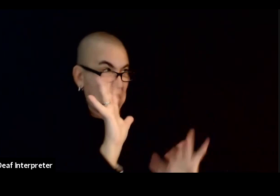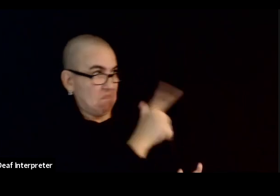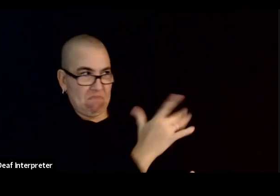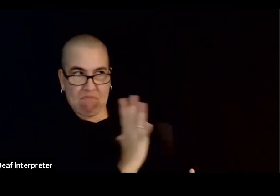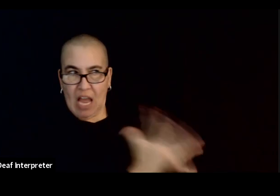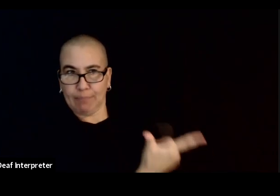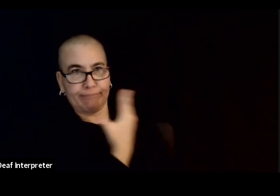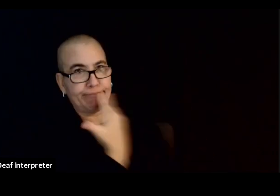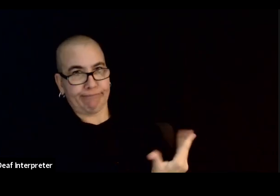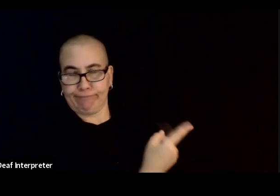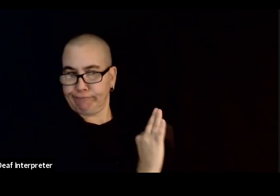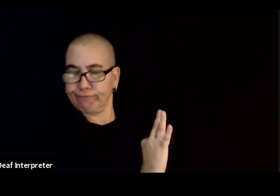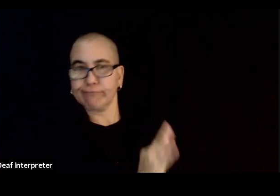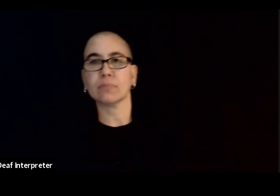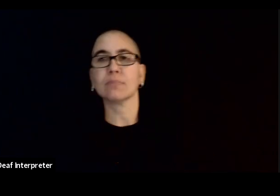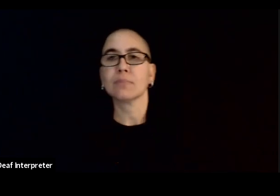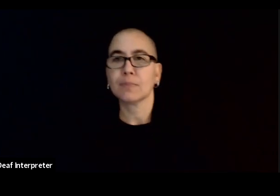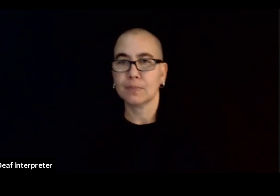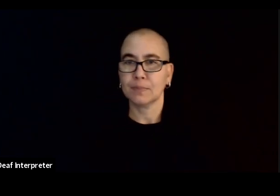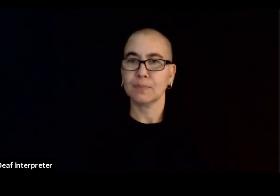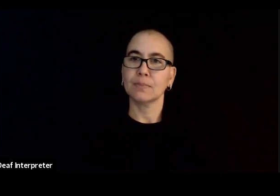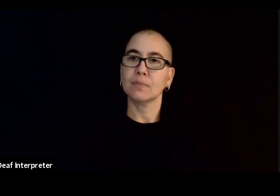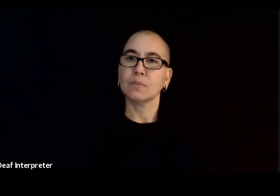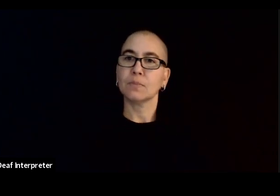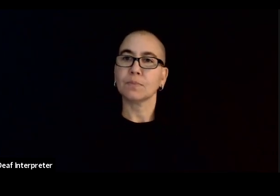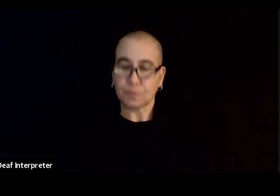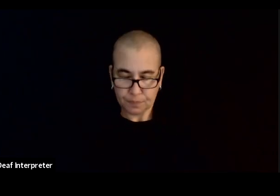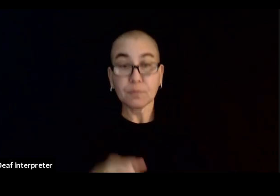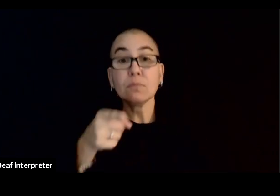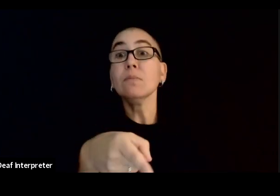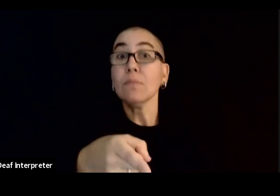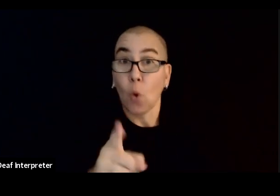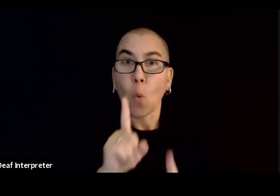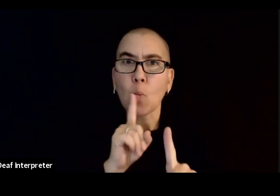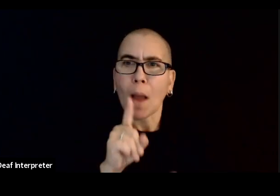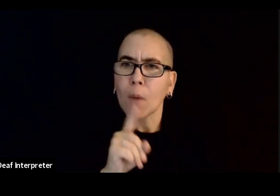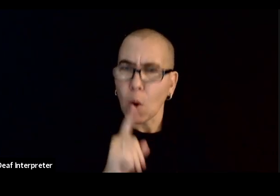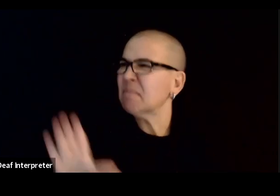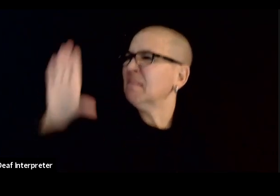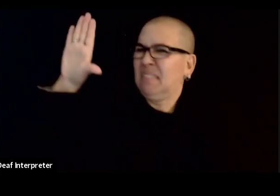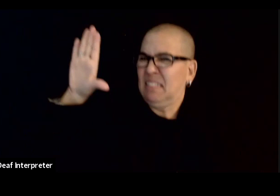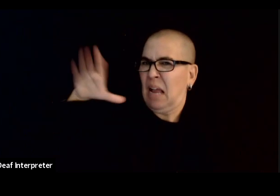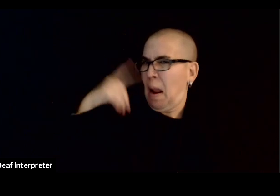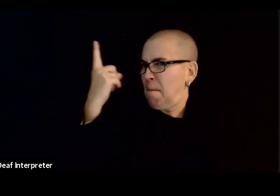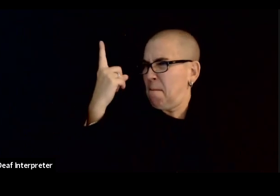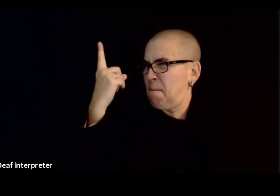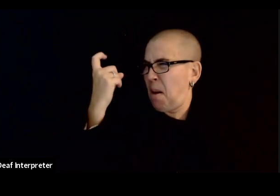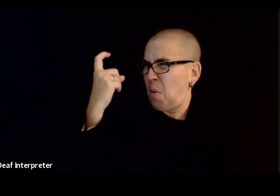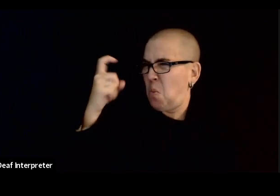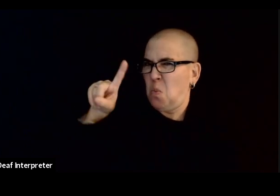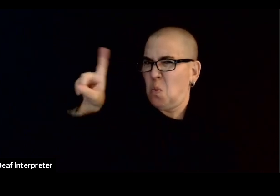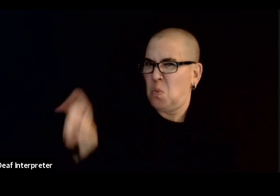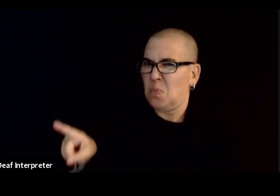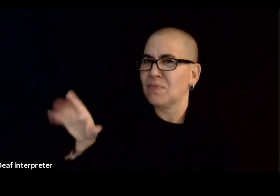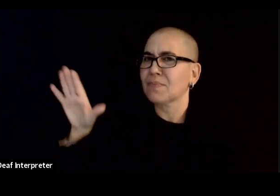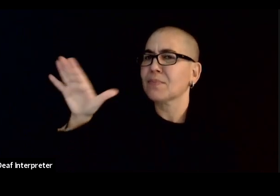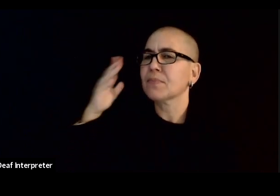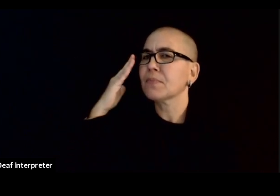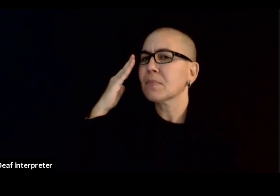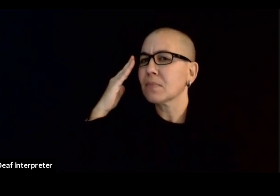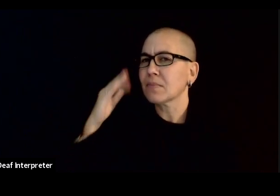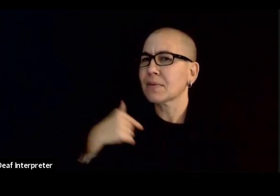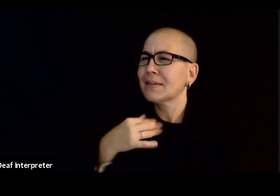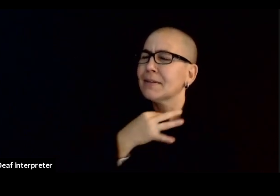Awesome. And then I just have one quick follow-up to that, which is, so kind of separately from students on college campuses, I guess specifically